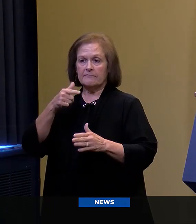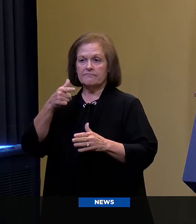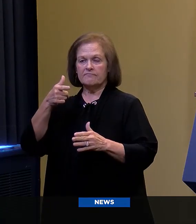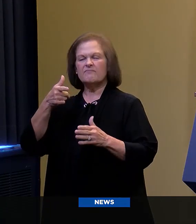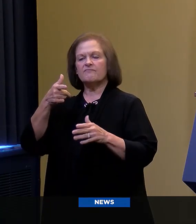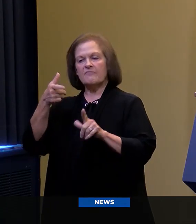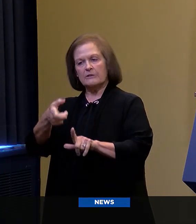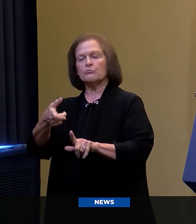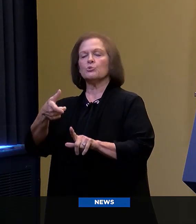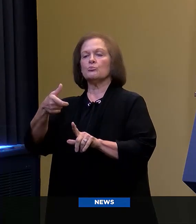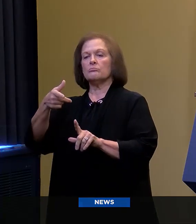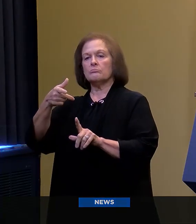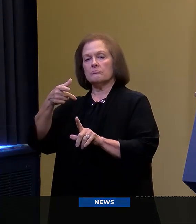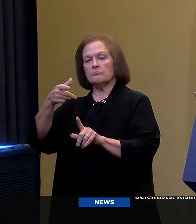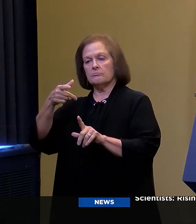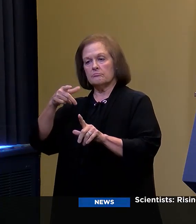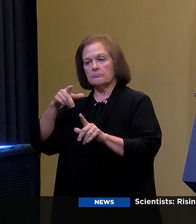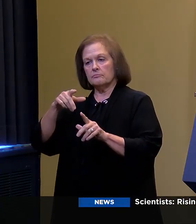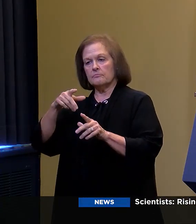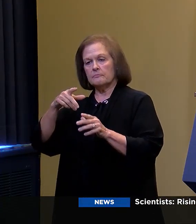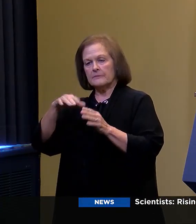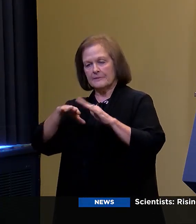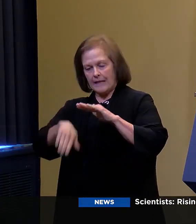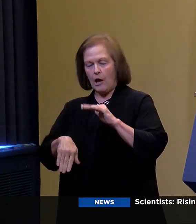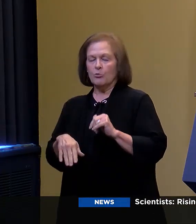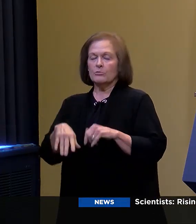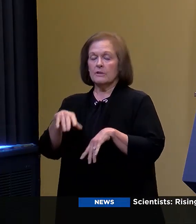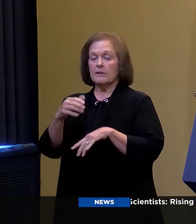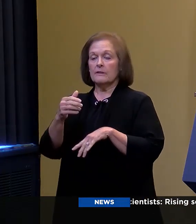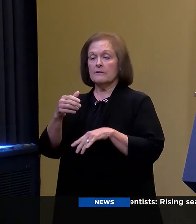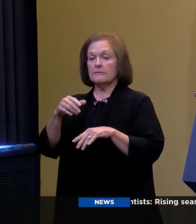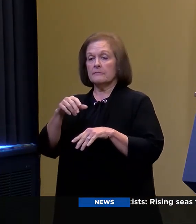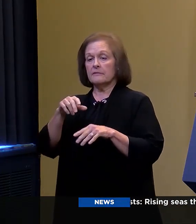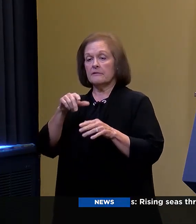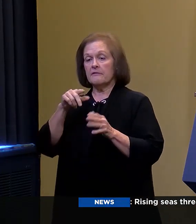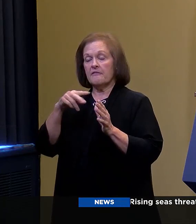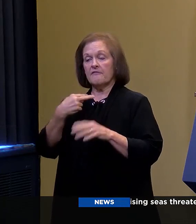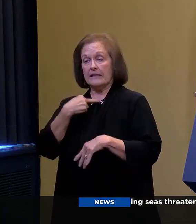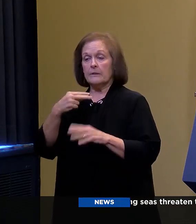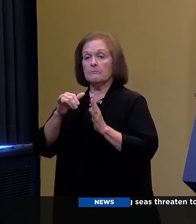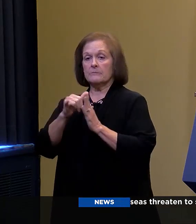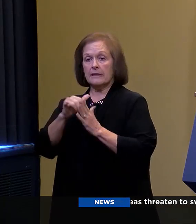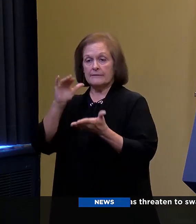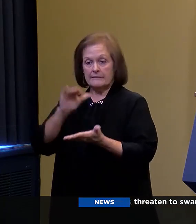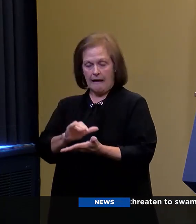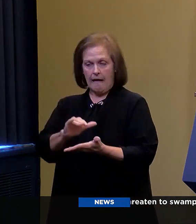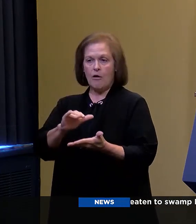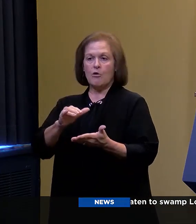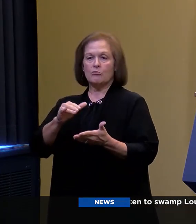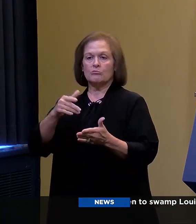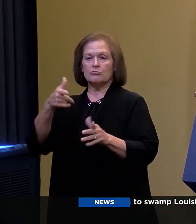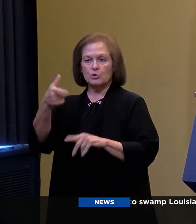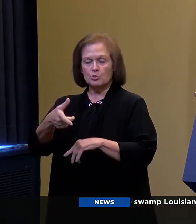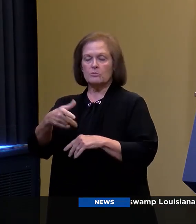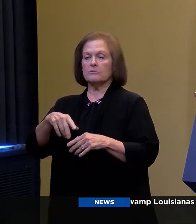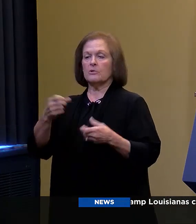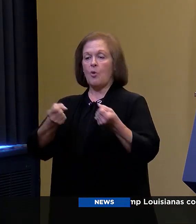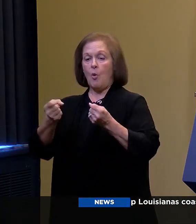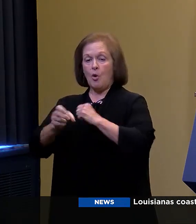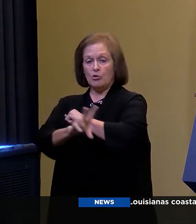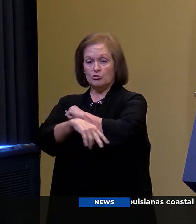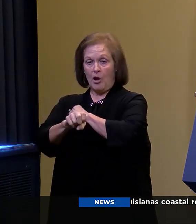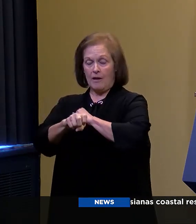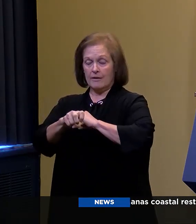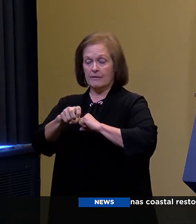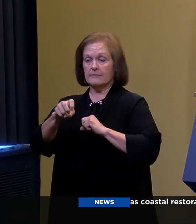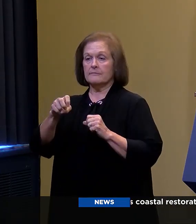at 19%. Non-fatal shooting victims down 19%. Carjackings remain down at that steady